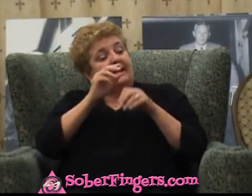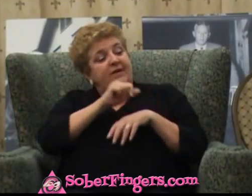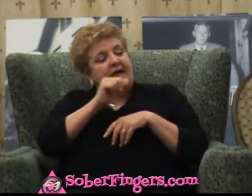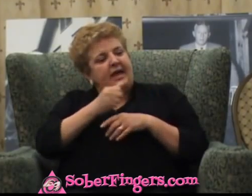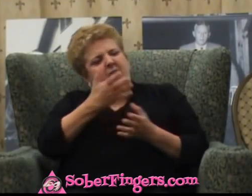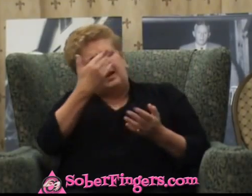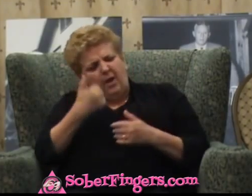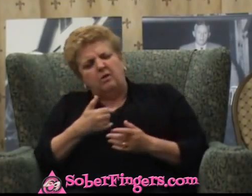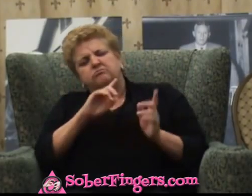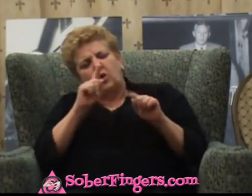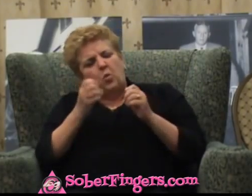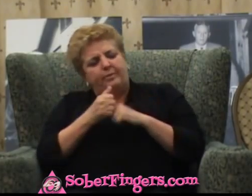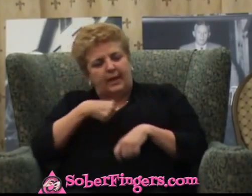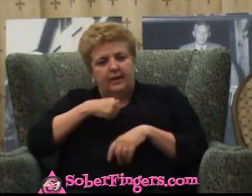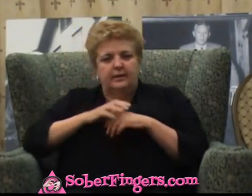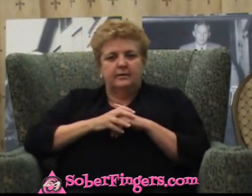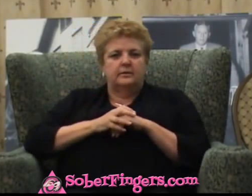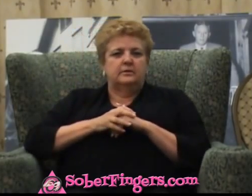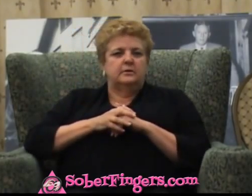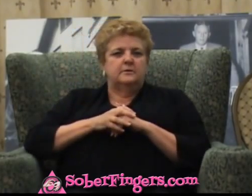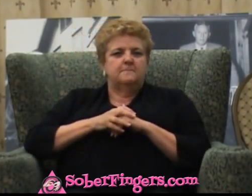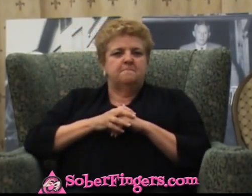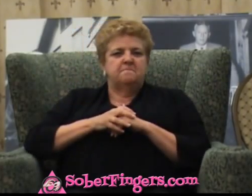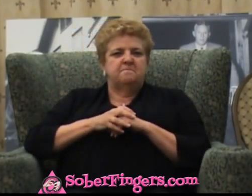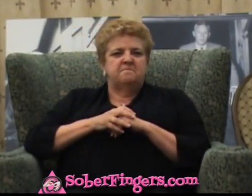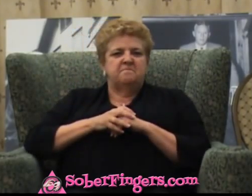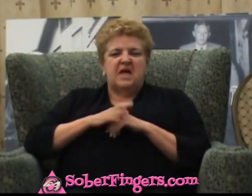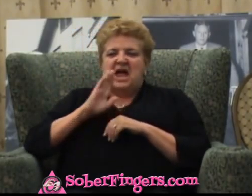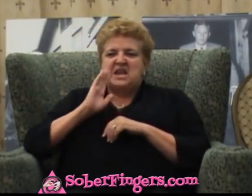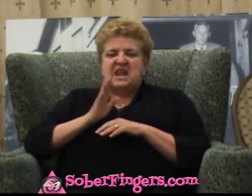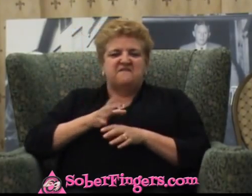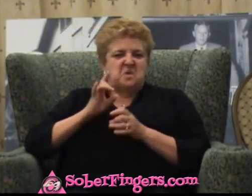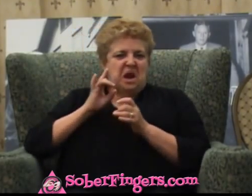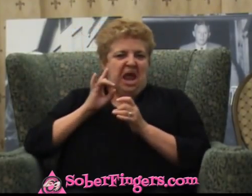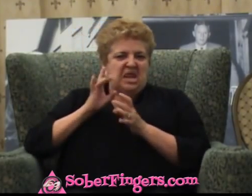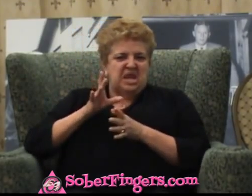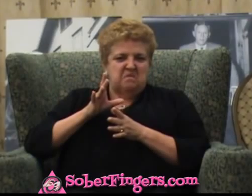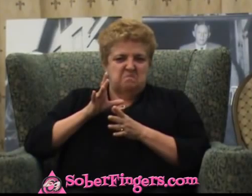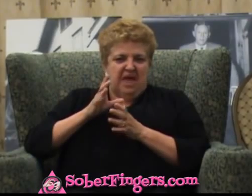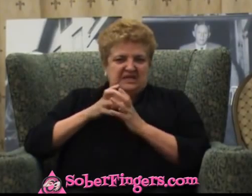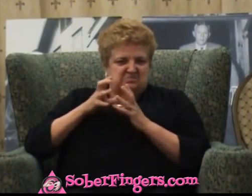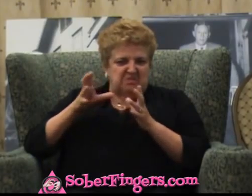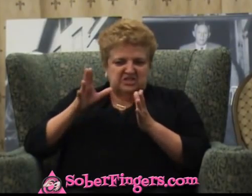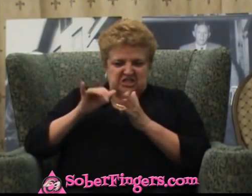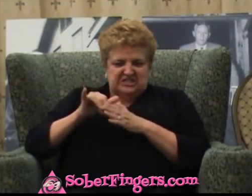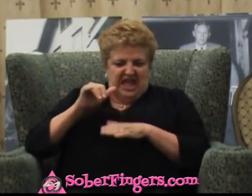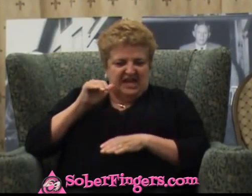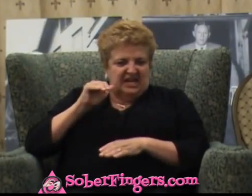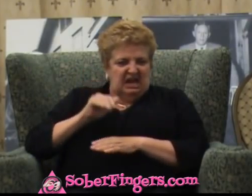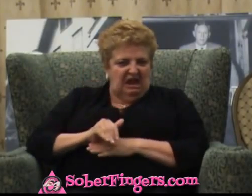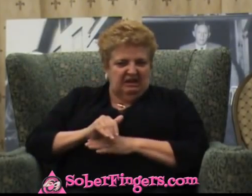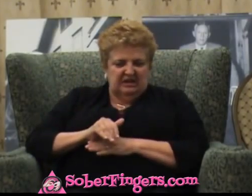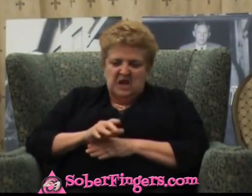come with me? And I've never hated him as much as I hated him at that moment. I hated him. And I